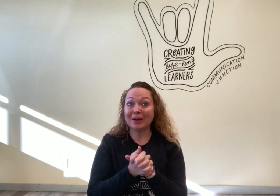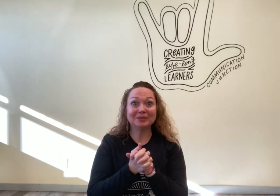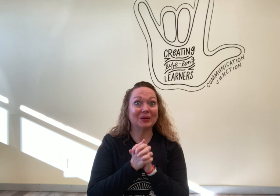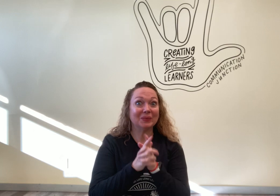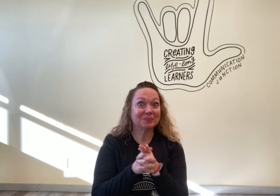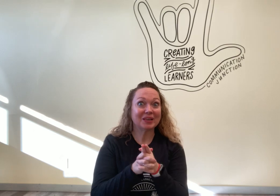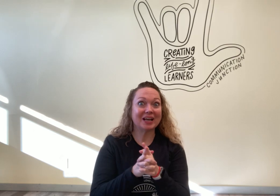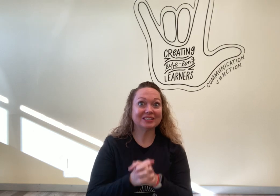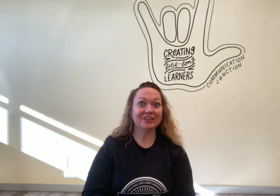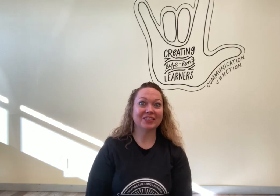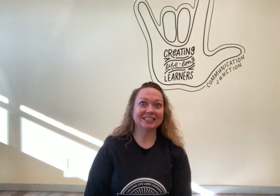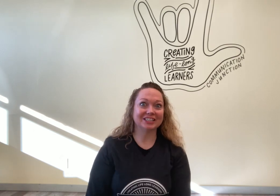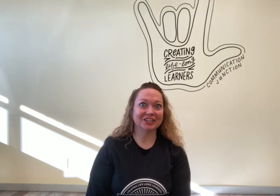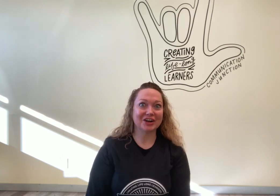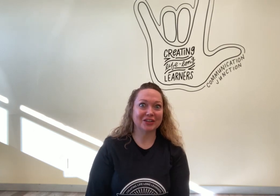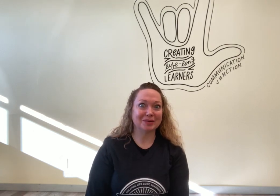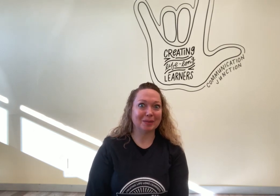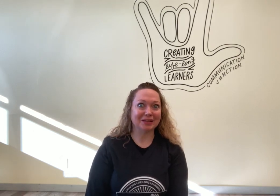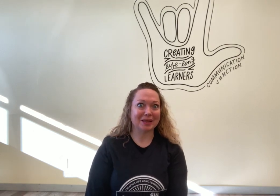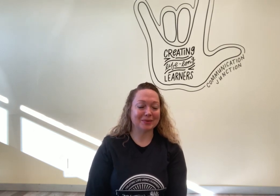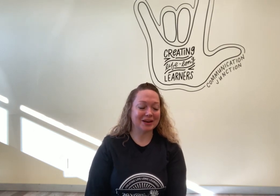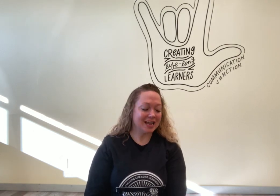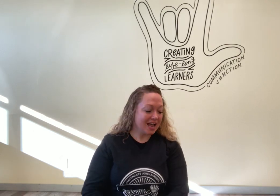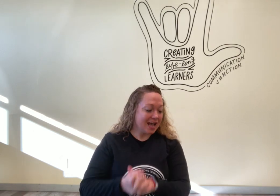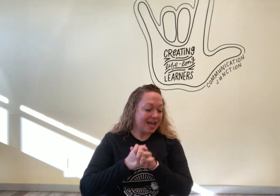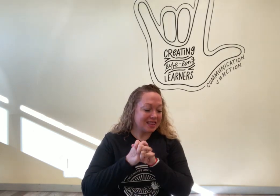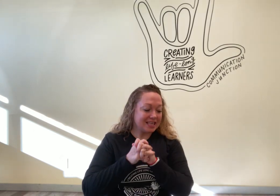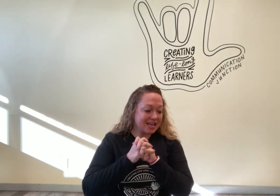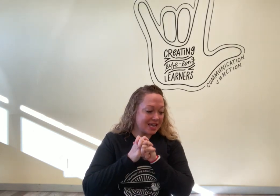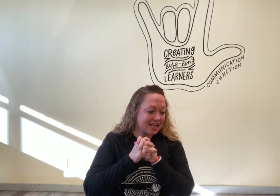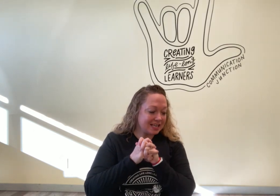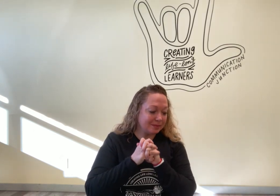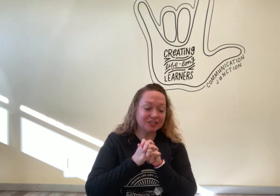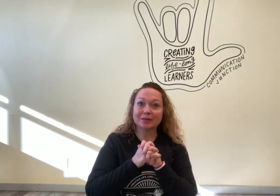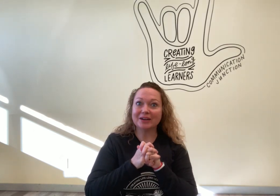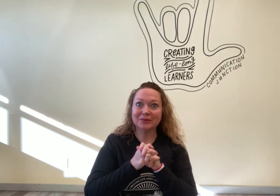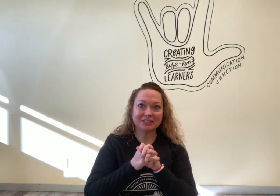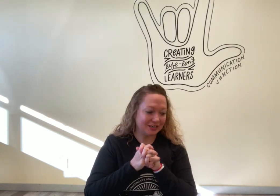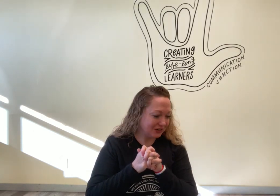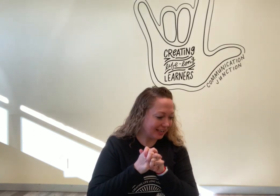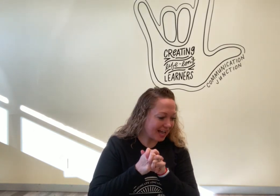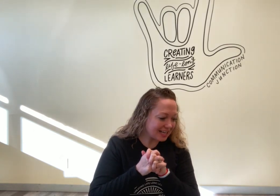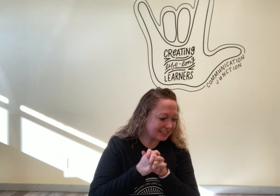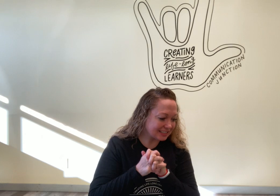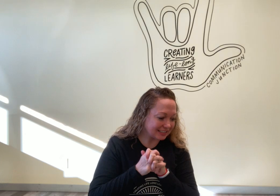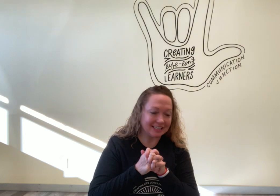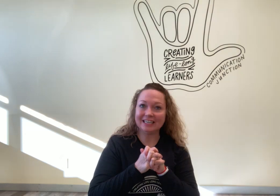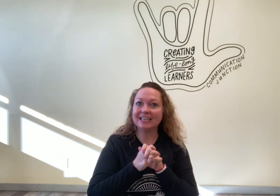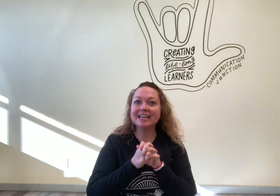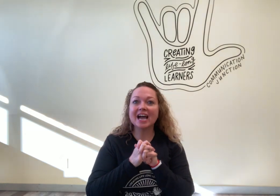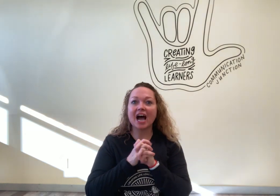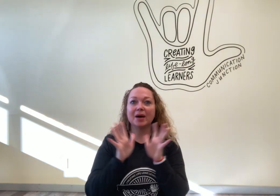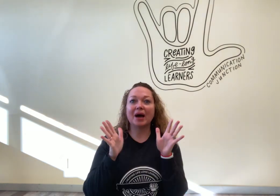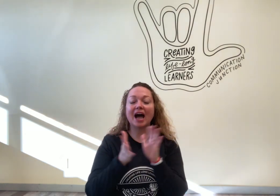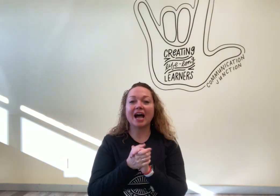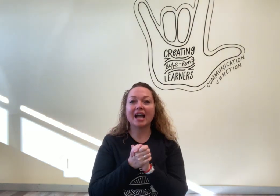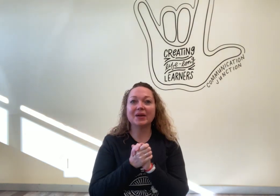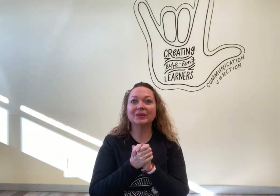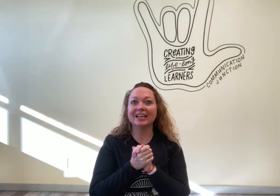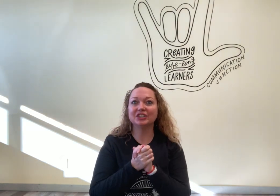so lots of fun things at Chillicothe Public Library. And then let me check my notes here. Lastly, I would like to go